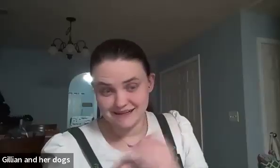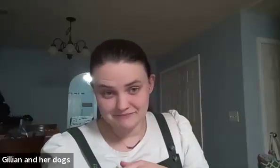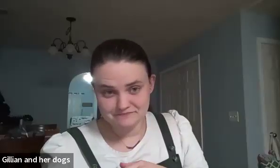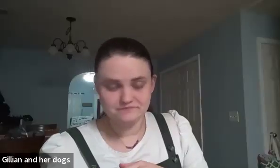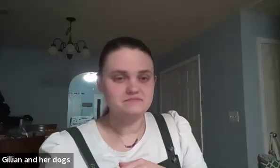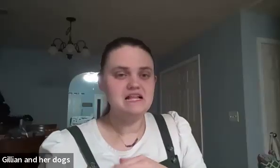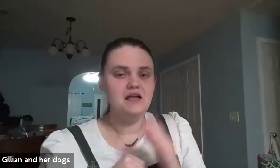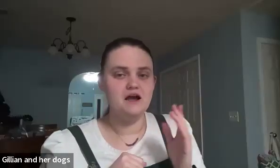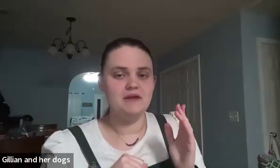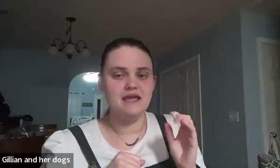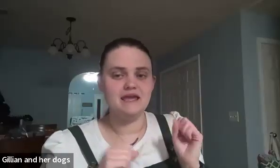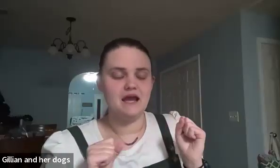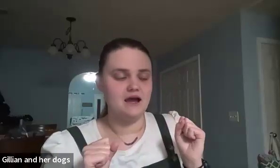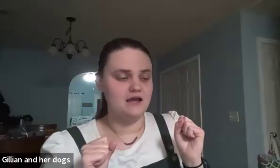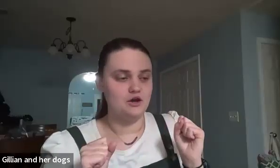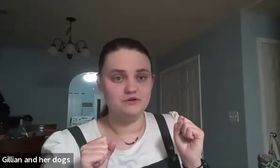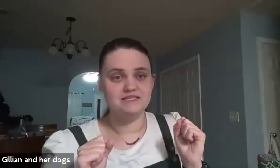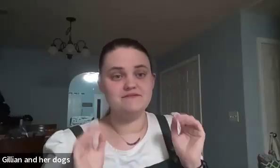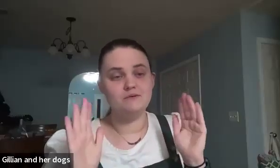tonight. And I hope you guys have a